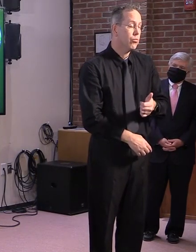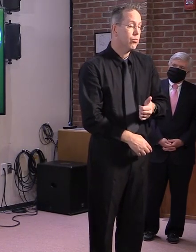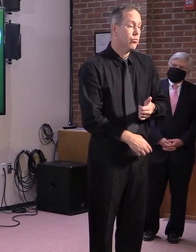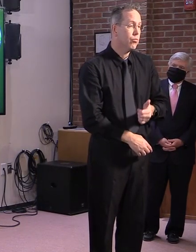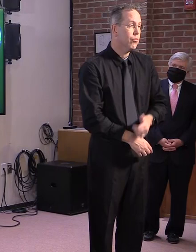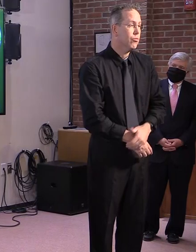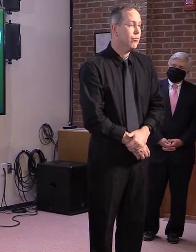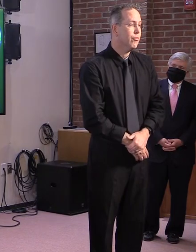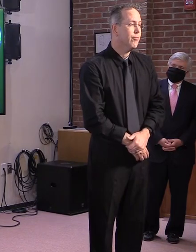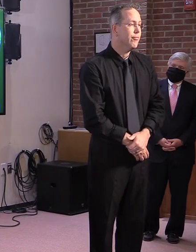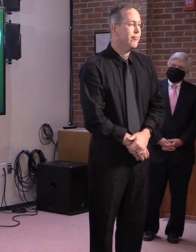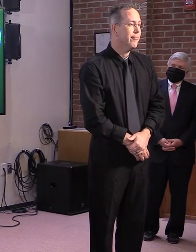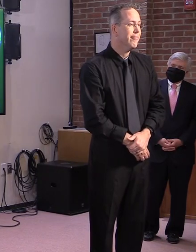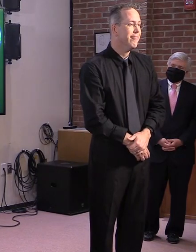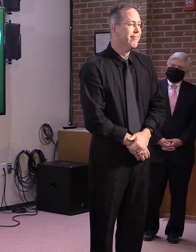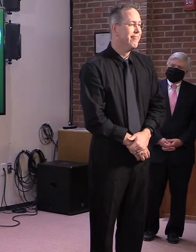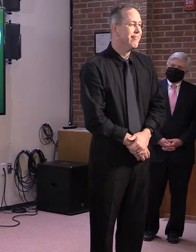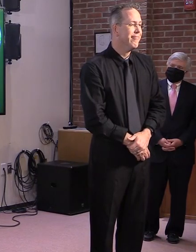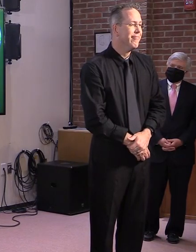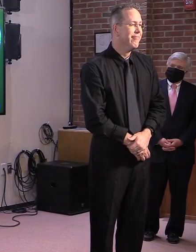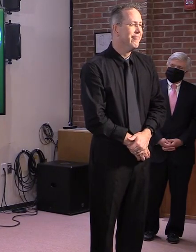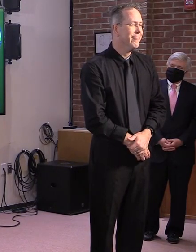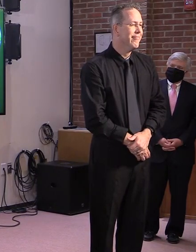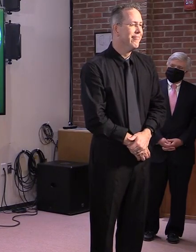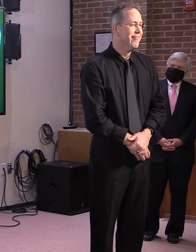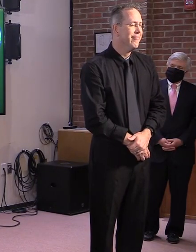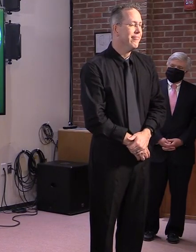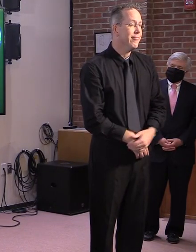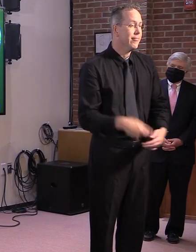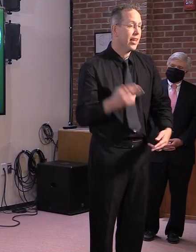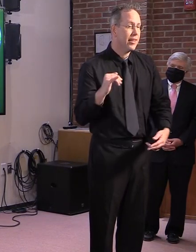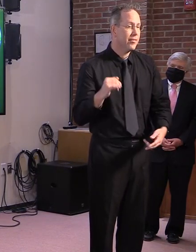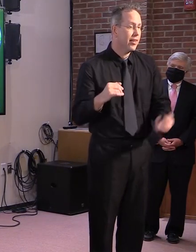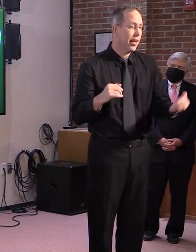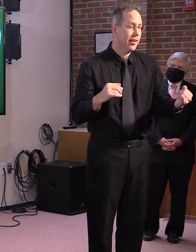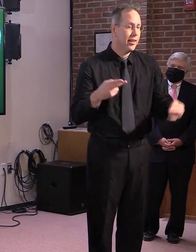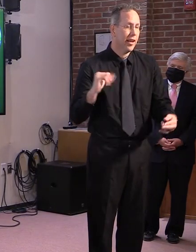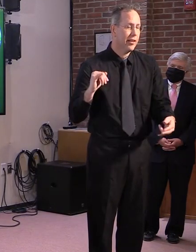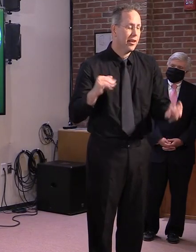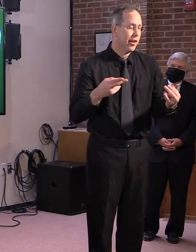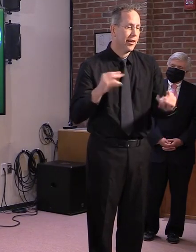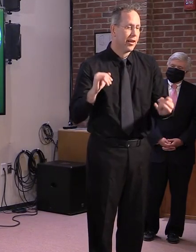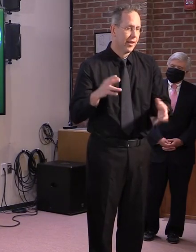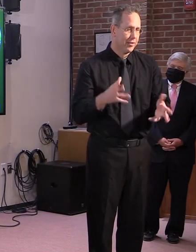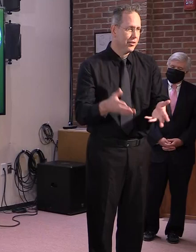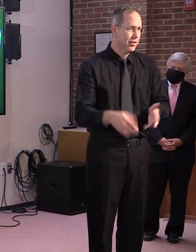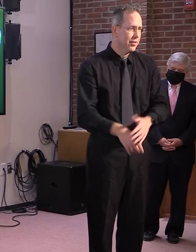Hi. I have a question about testing, and this may be,